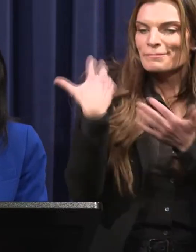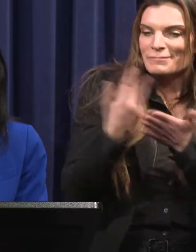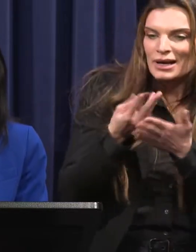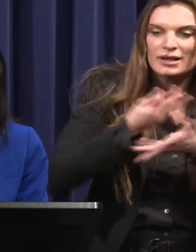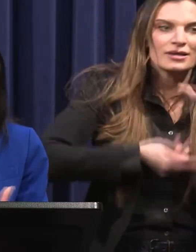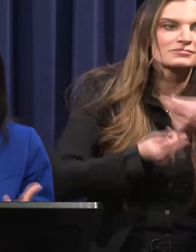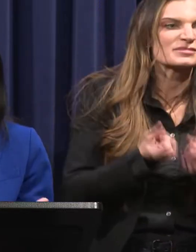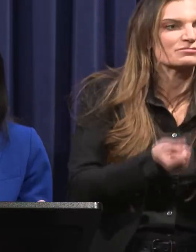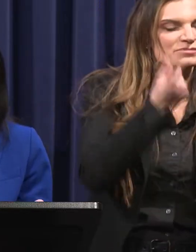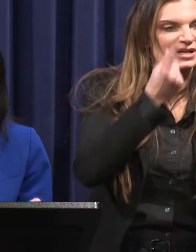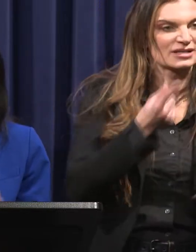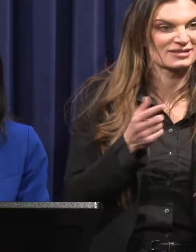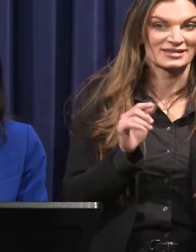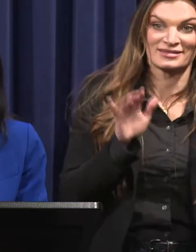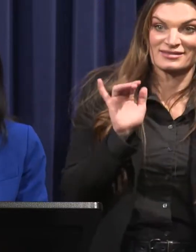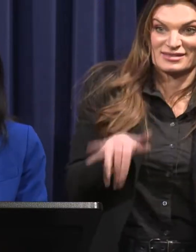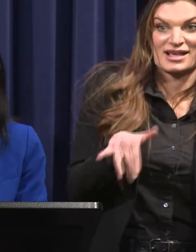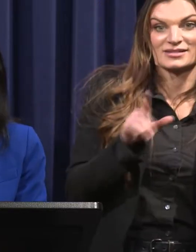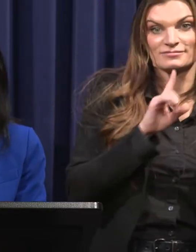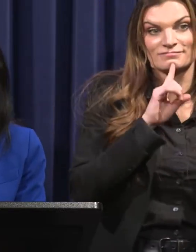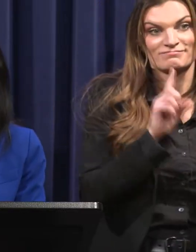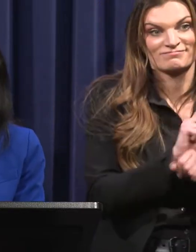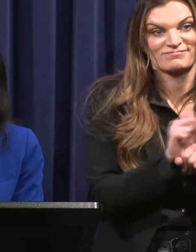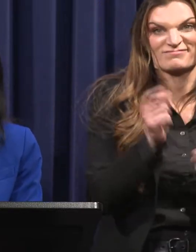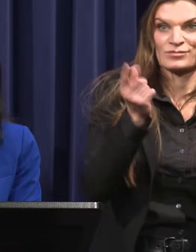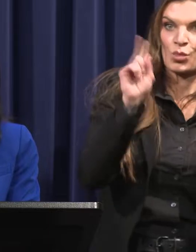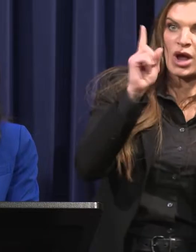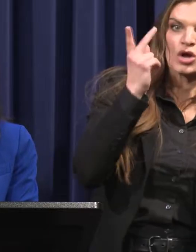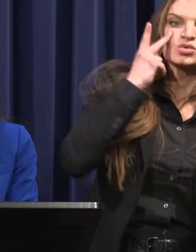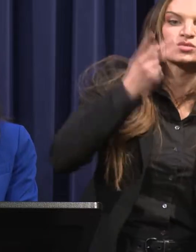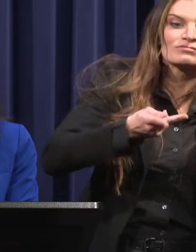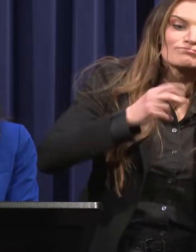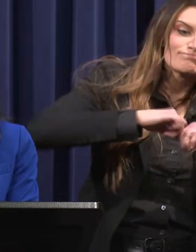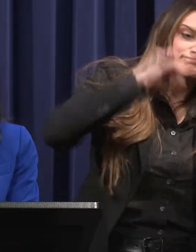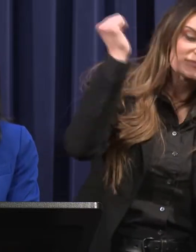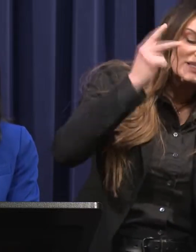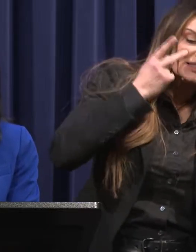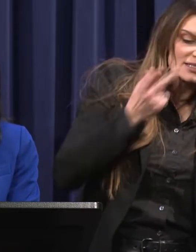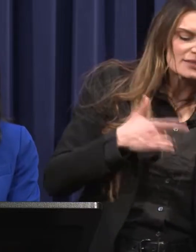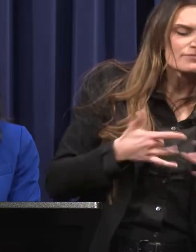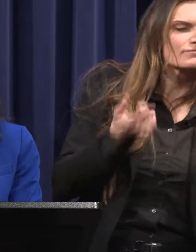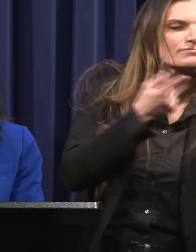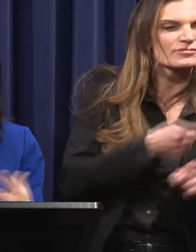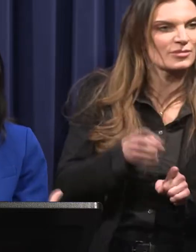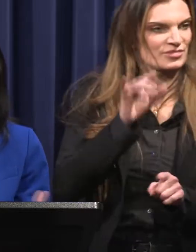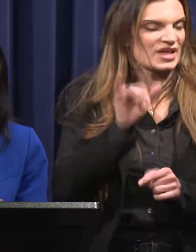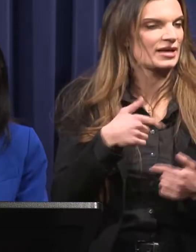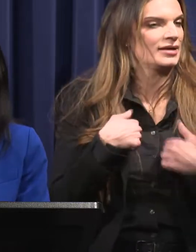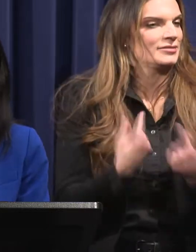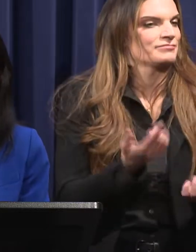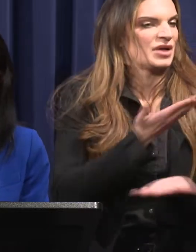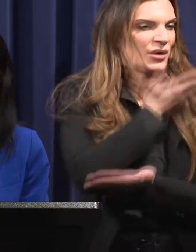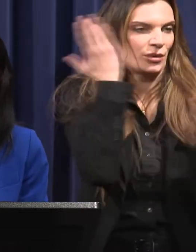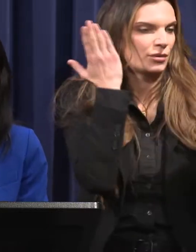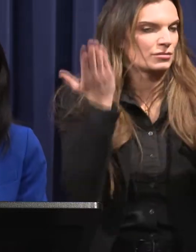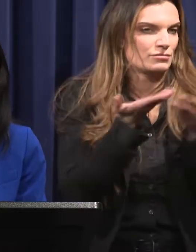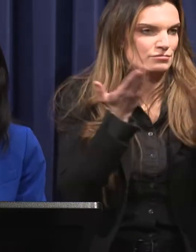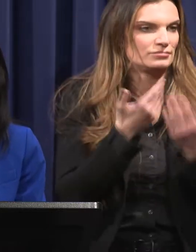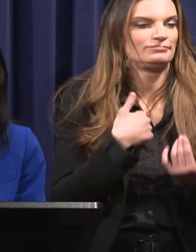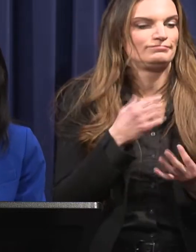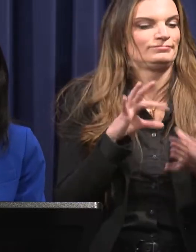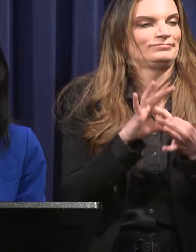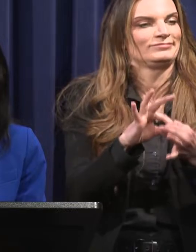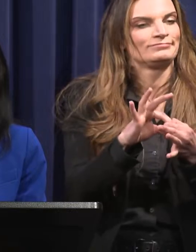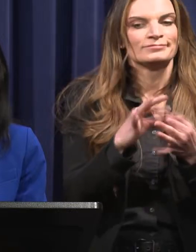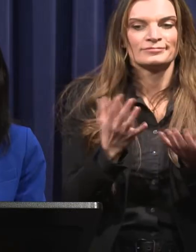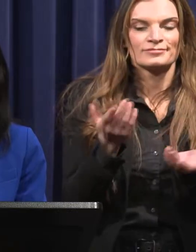on. But that's what happens when you have a total and complete lack of transparency. And that's why we've been working with our legislative partners